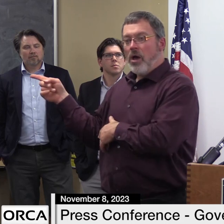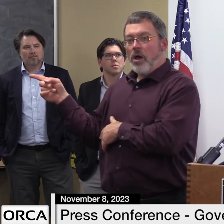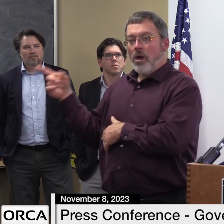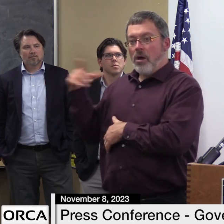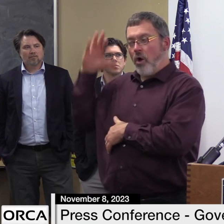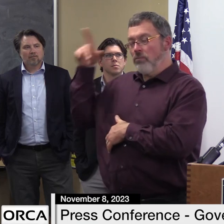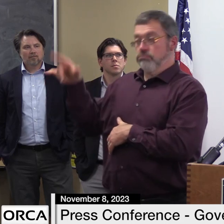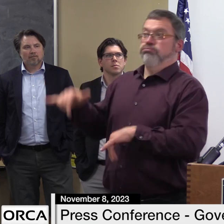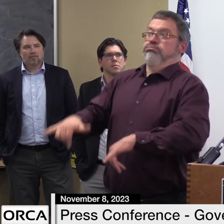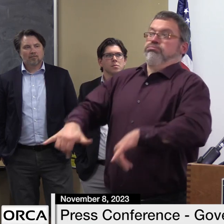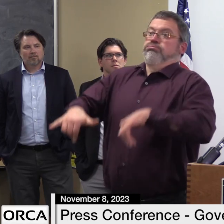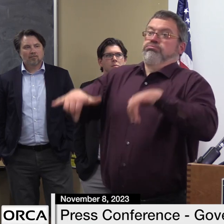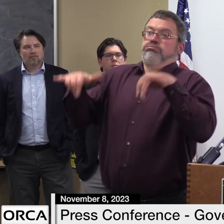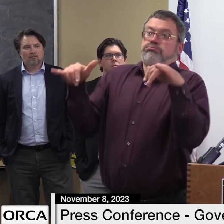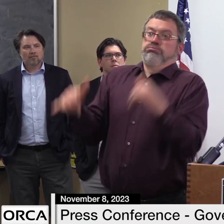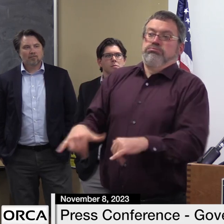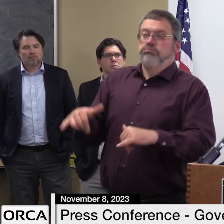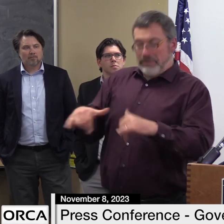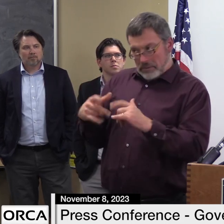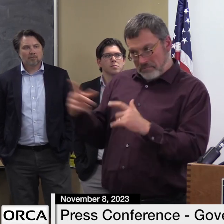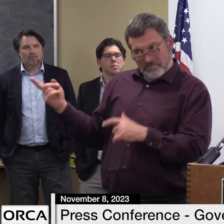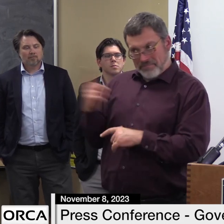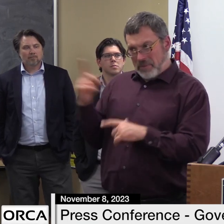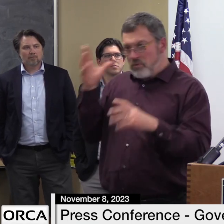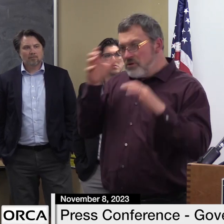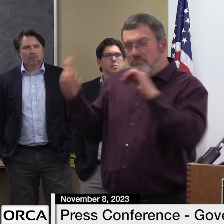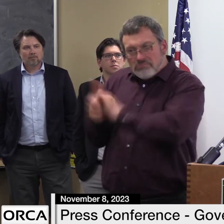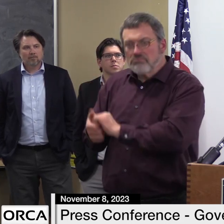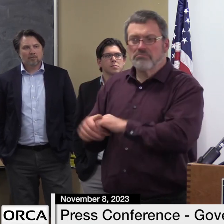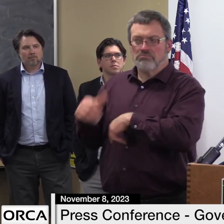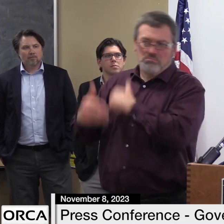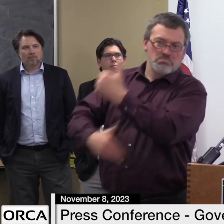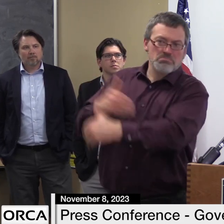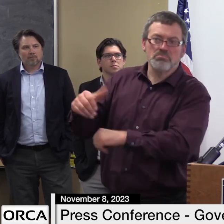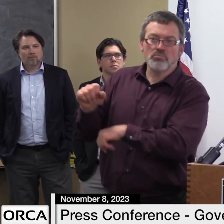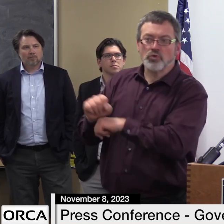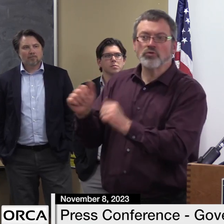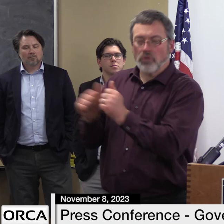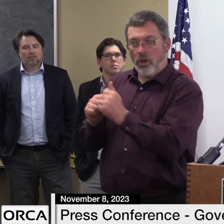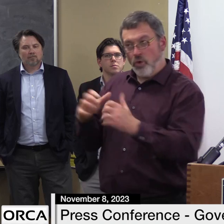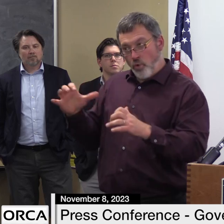to rally, and we have to come together in order to do what's right.